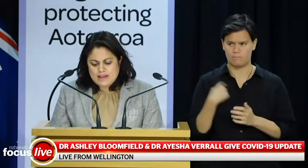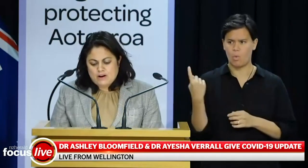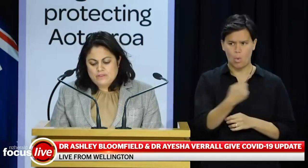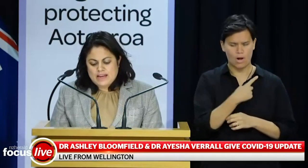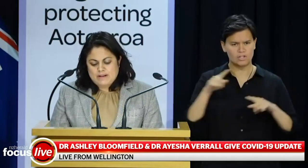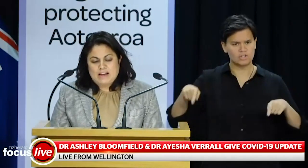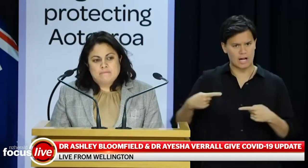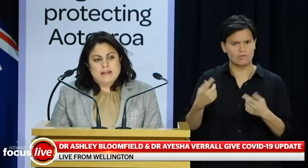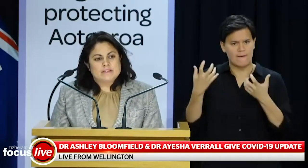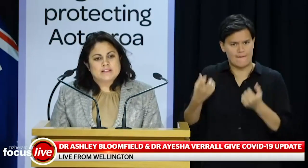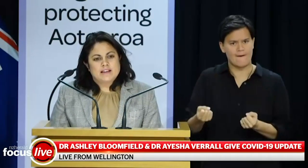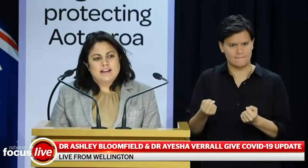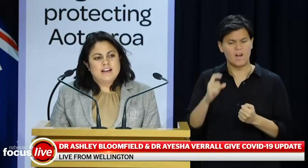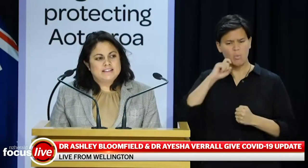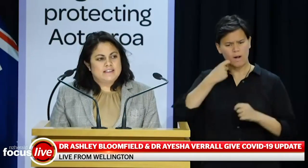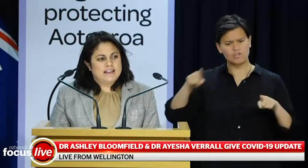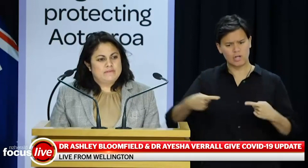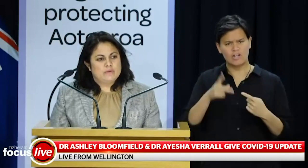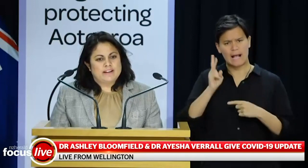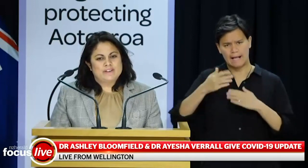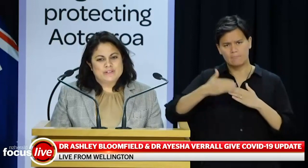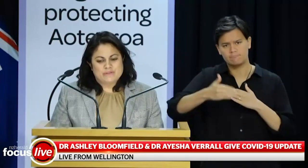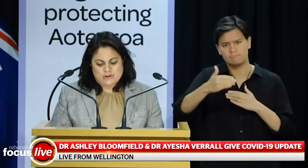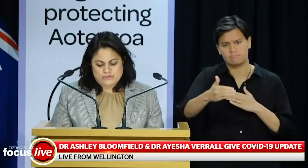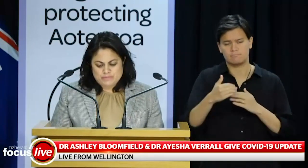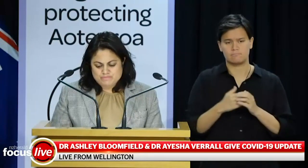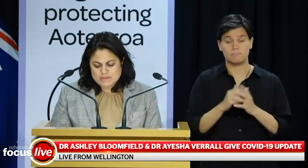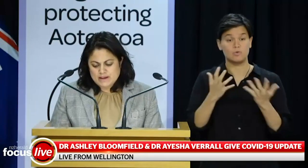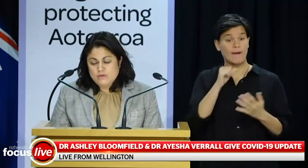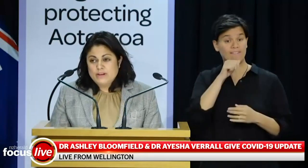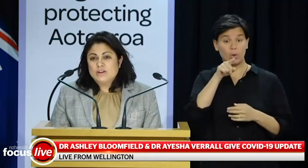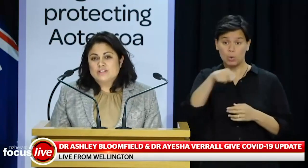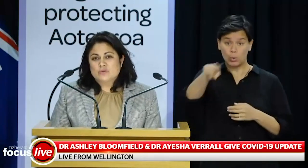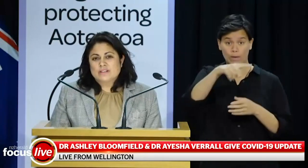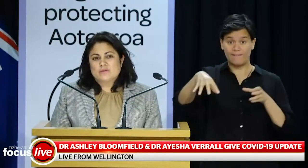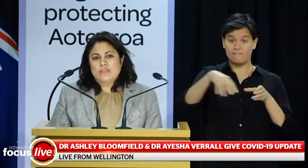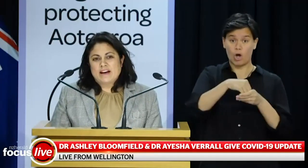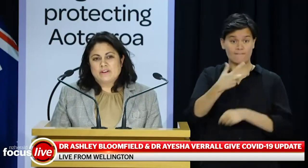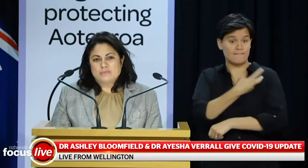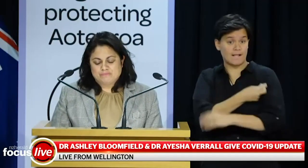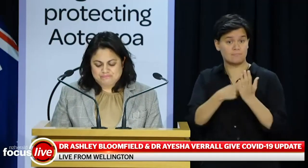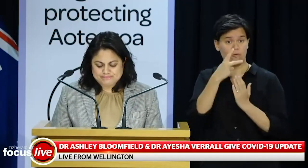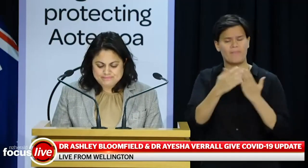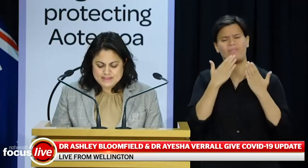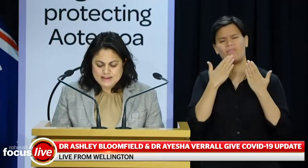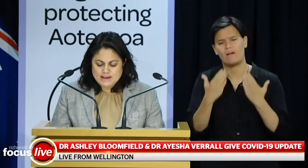challenges over the coming months, and I'd like to thank everyone who's involved. We couldn't do it without